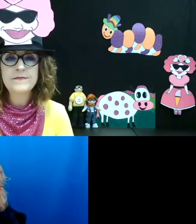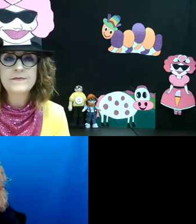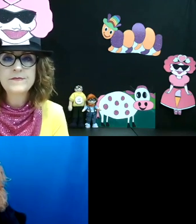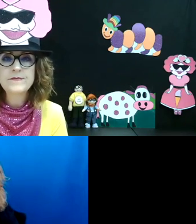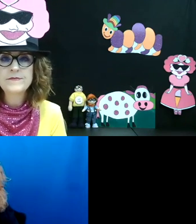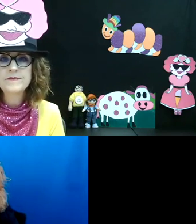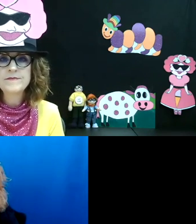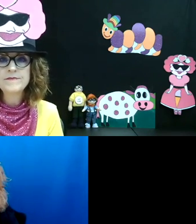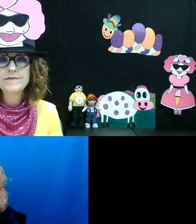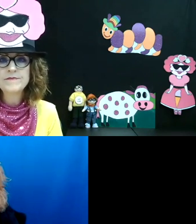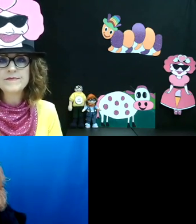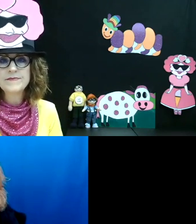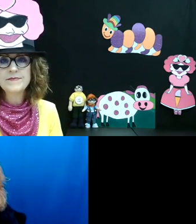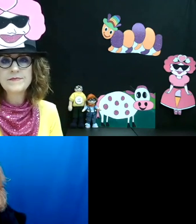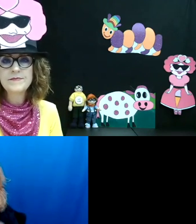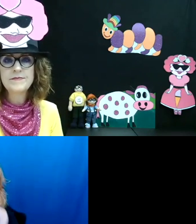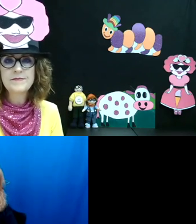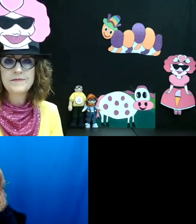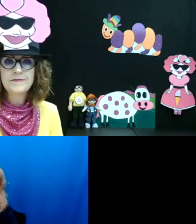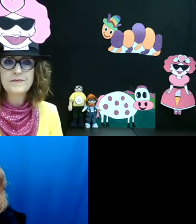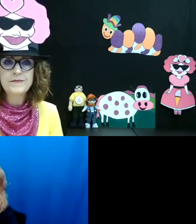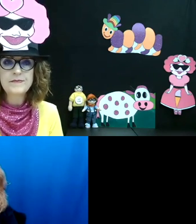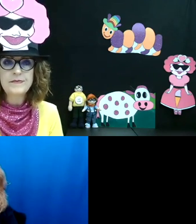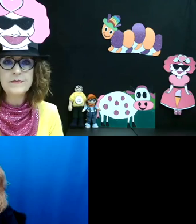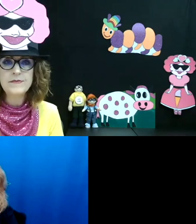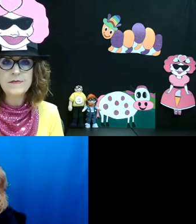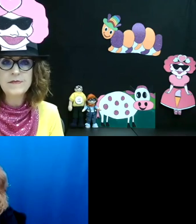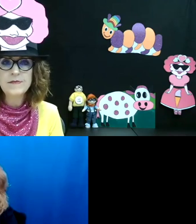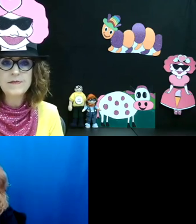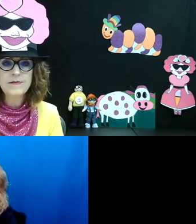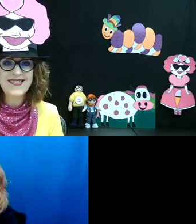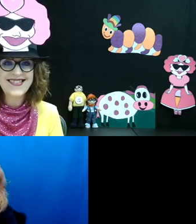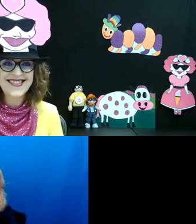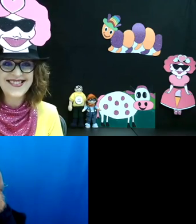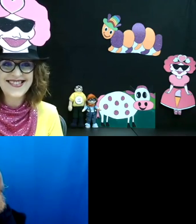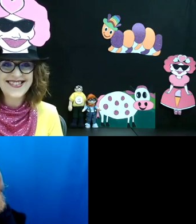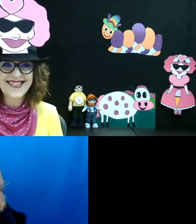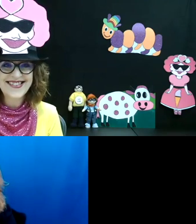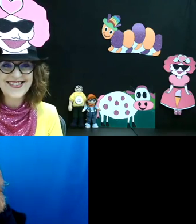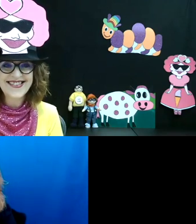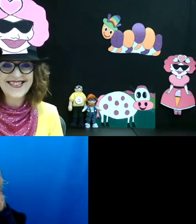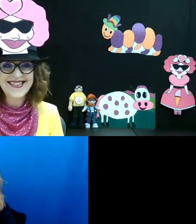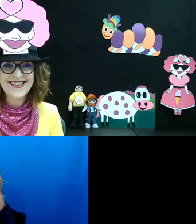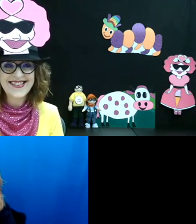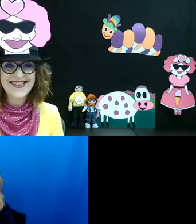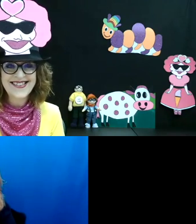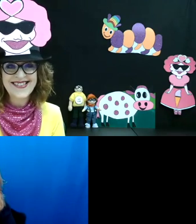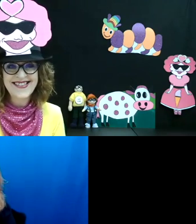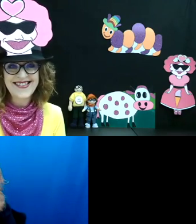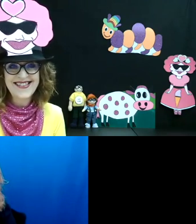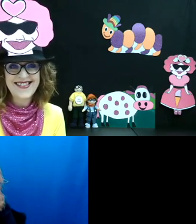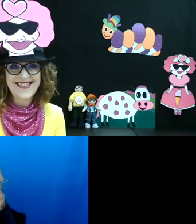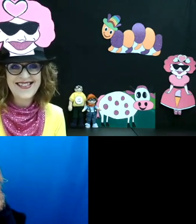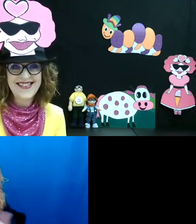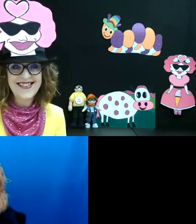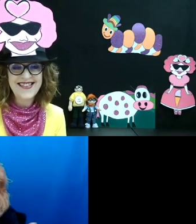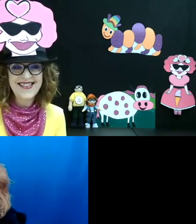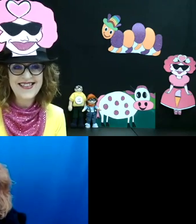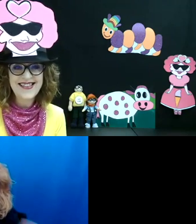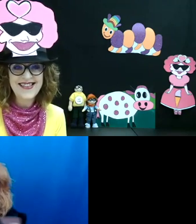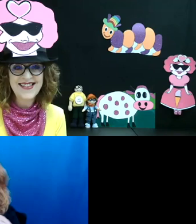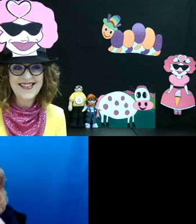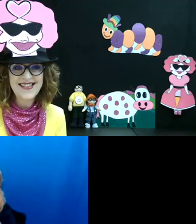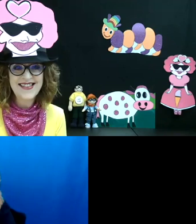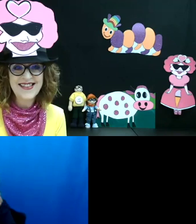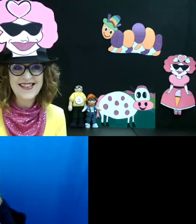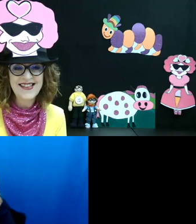I represent the Wisconsin Deafblind Project. Before I turn it over to Gwen, I'd just like to review your